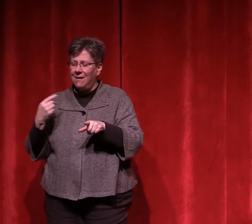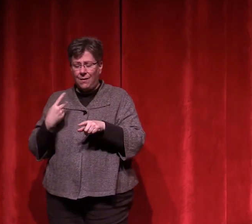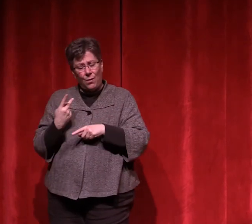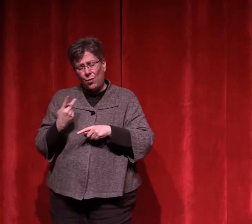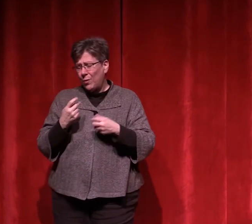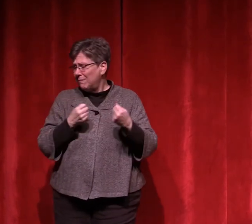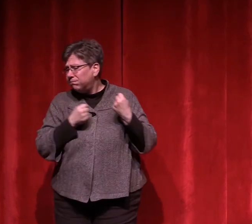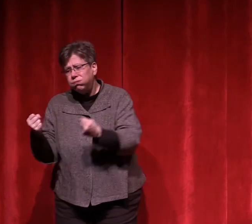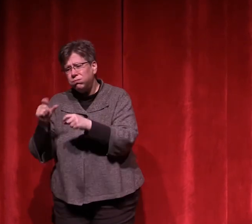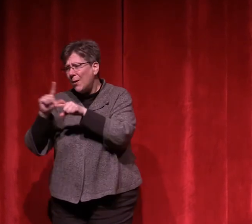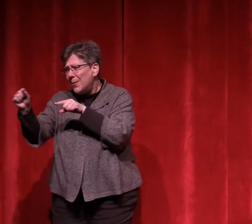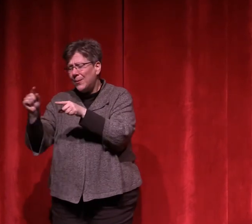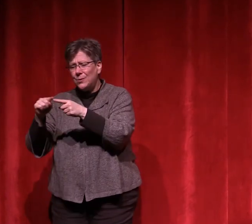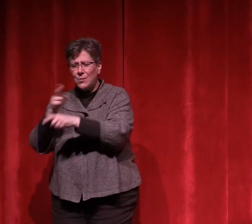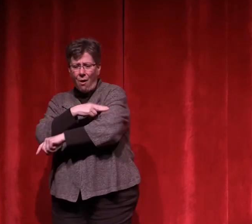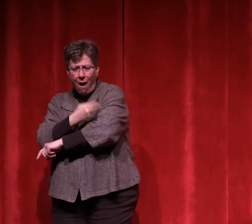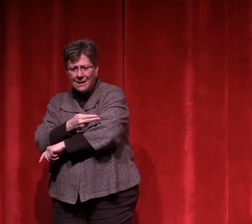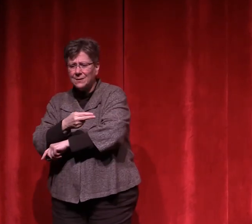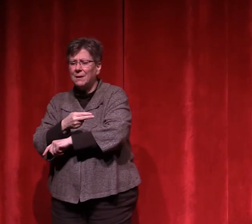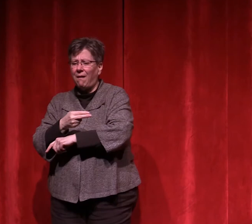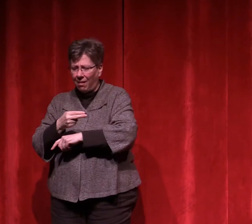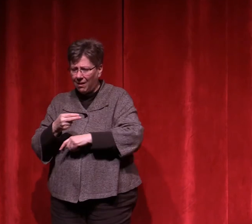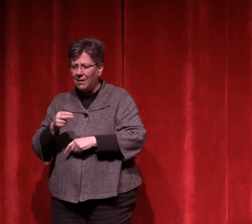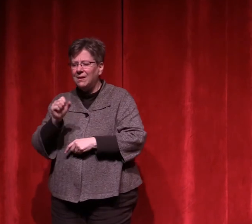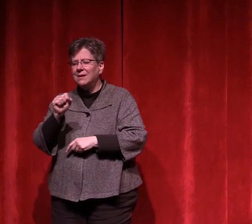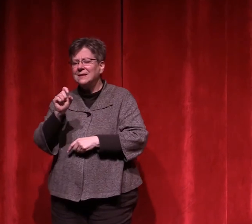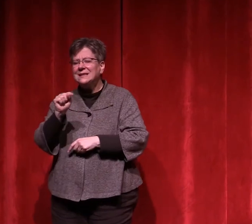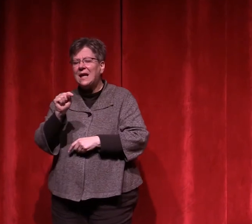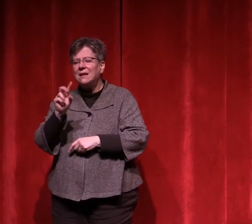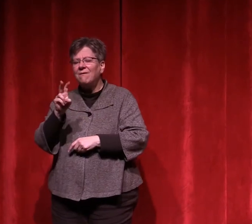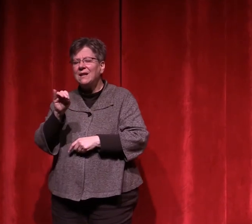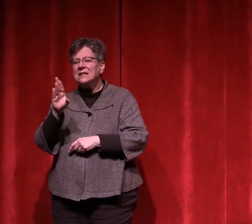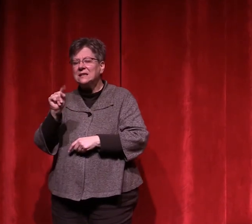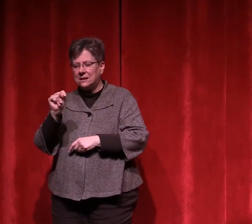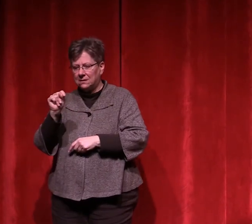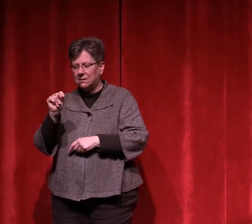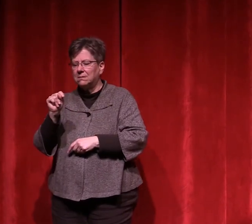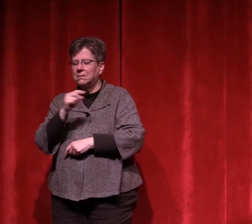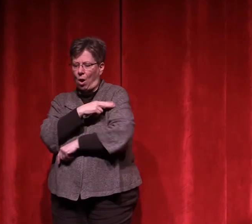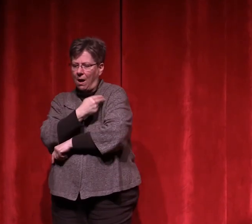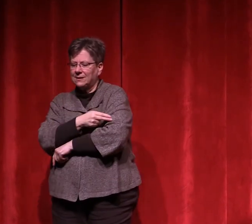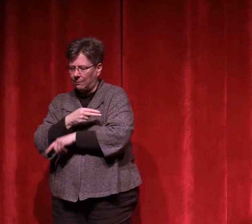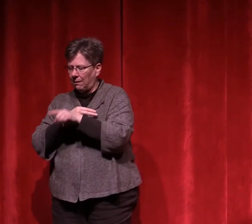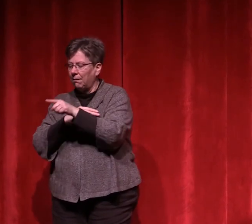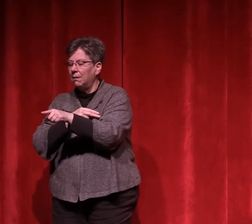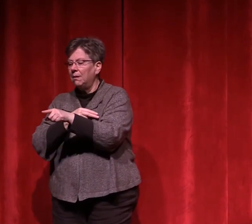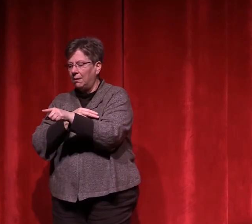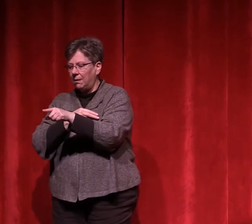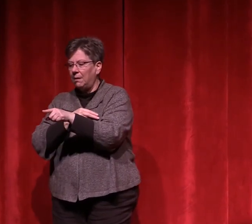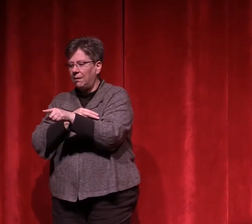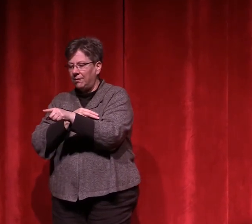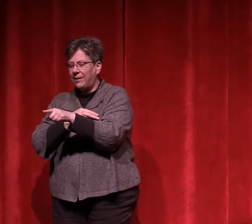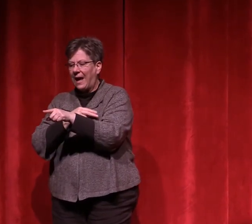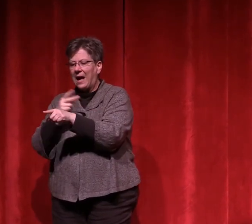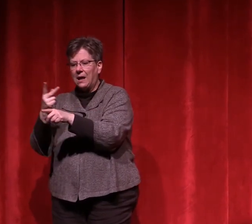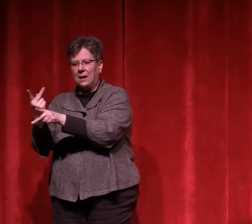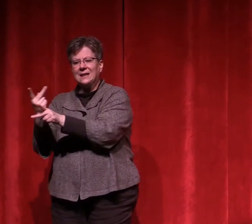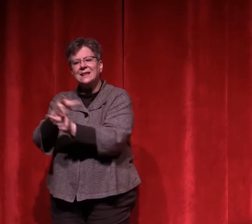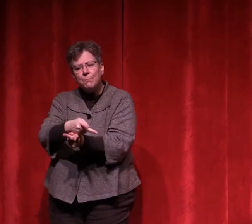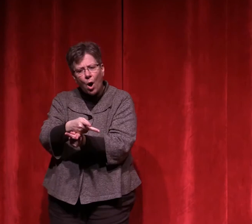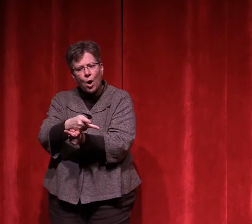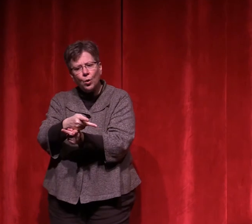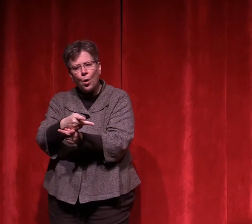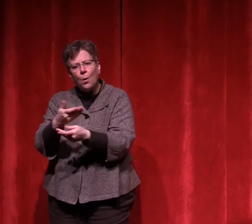hospital, and St. Vincent Hospital gave or lent baby infant seats